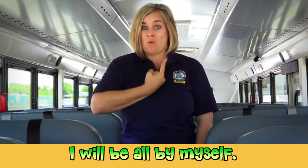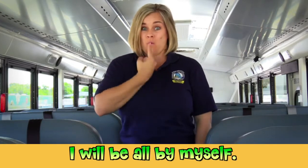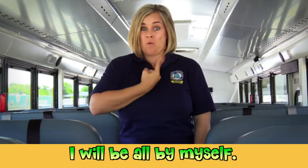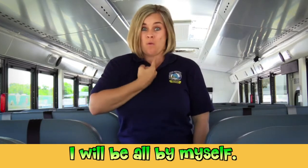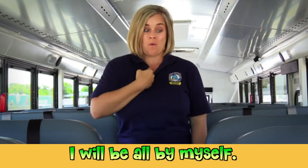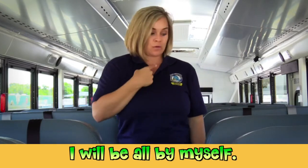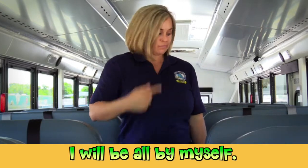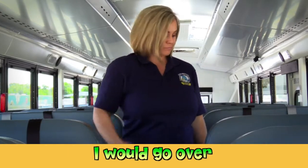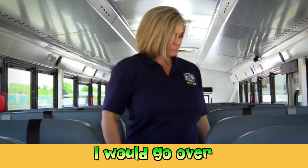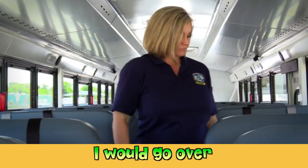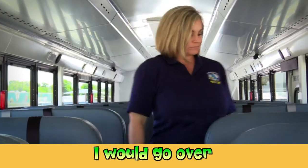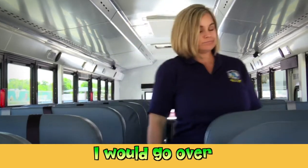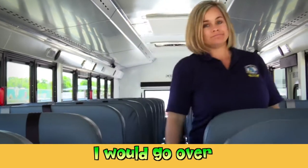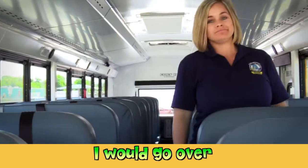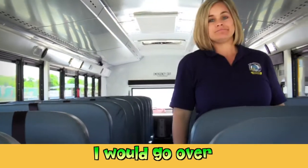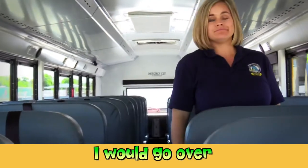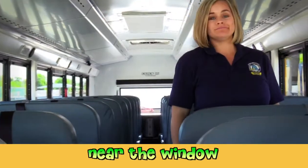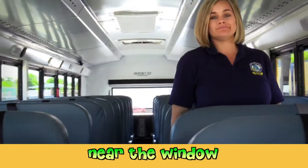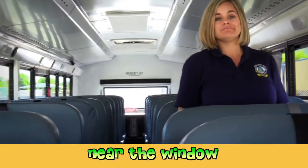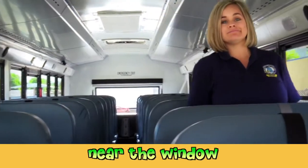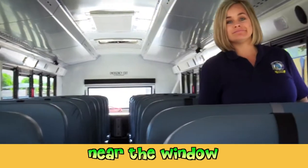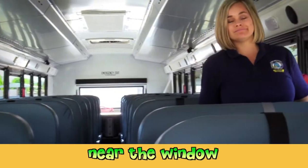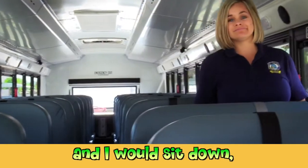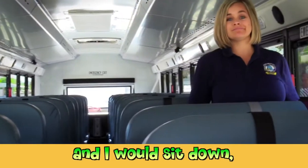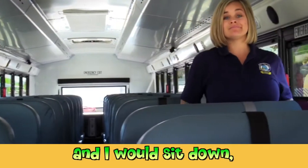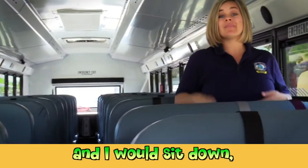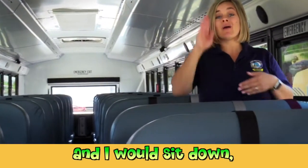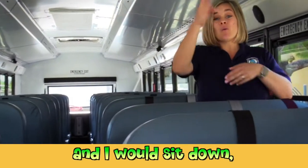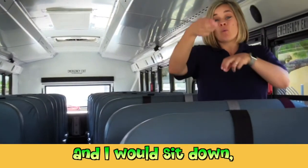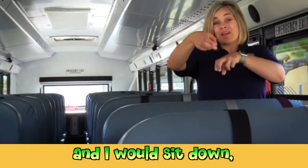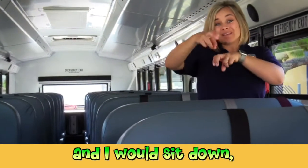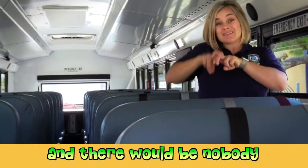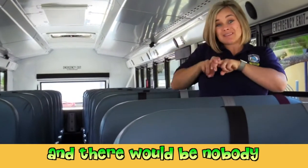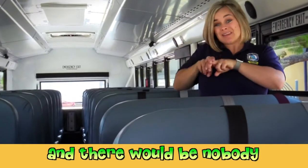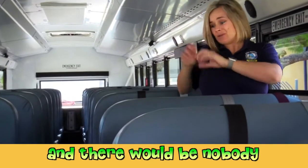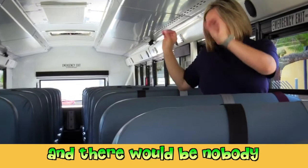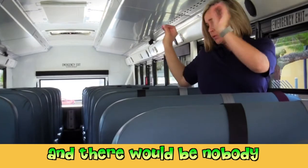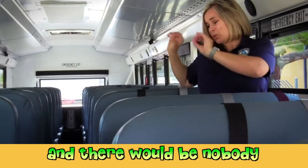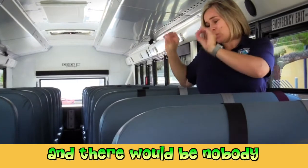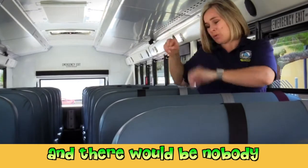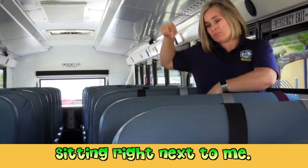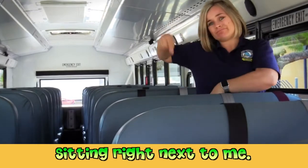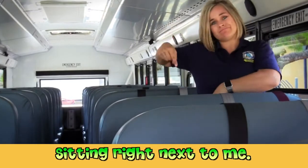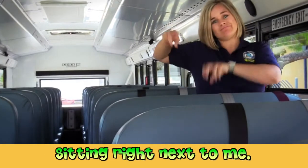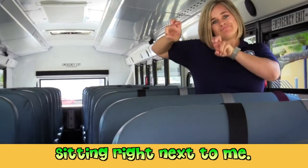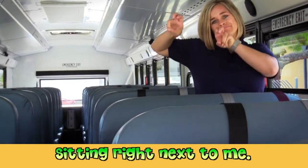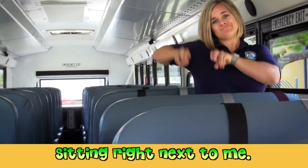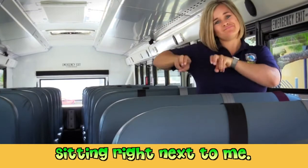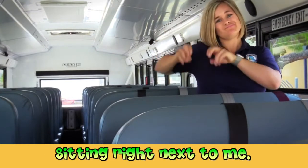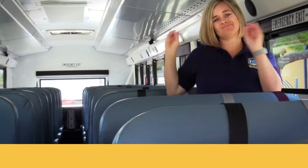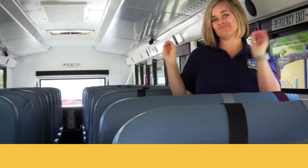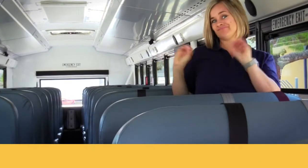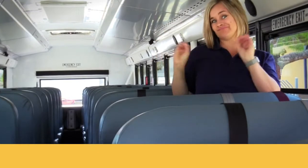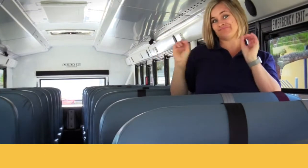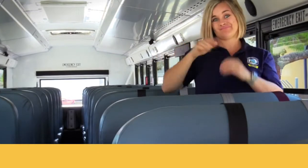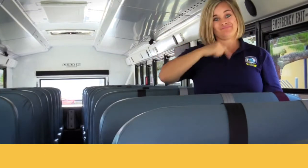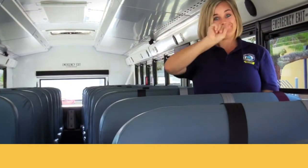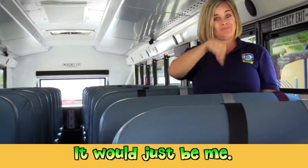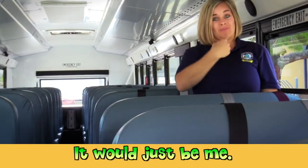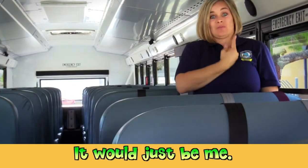all by myself. I would go over near the window and I would sit down, and there would be nobody sitting right next to me. It would just